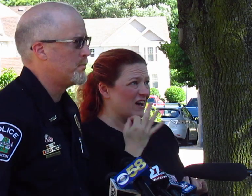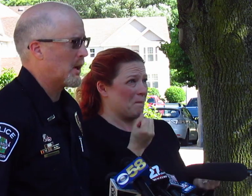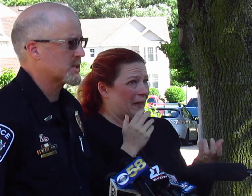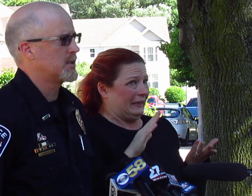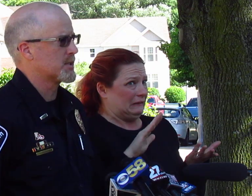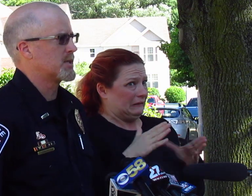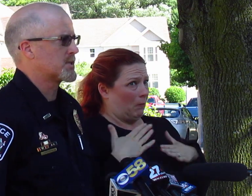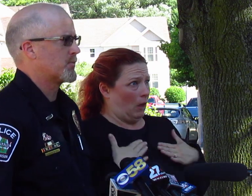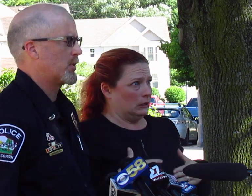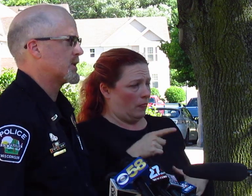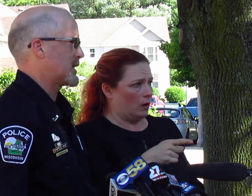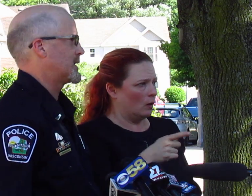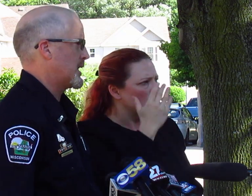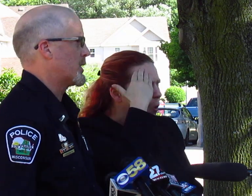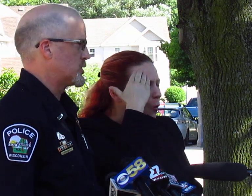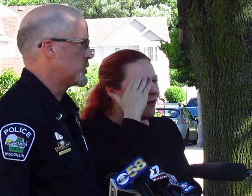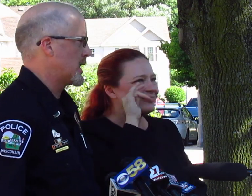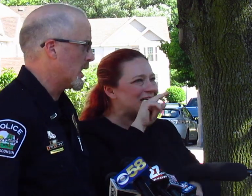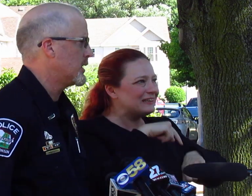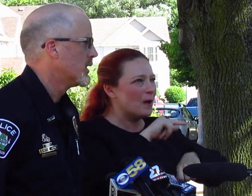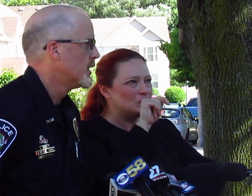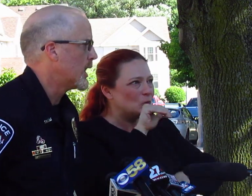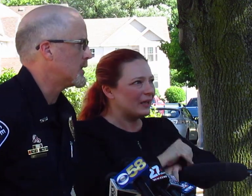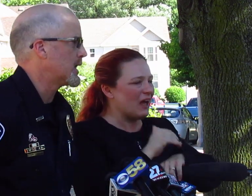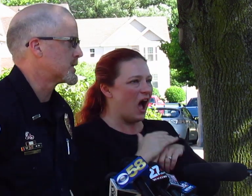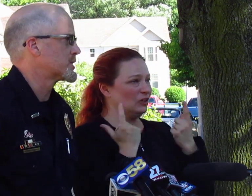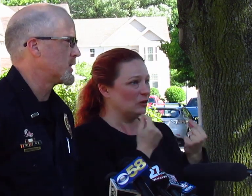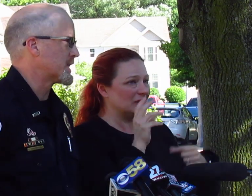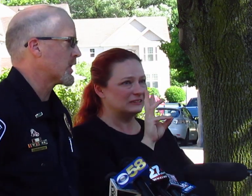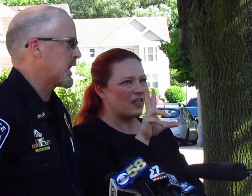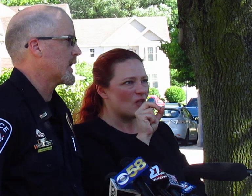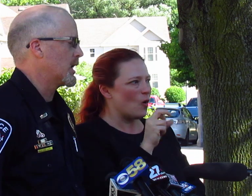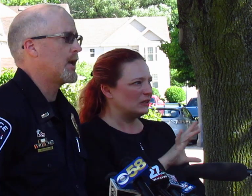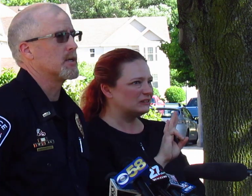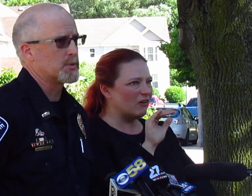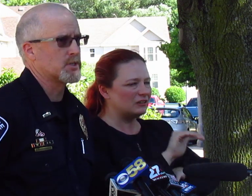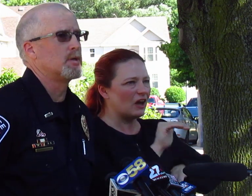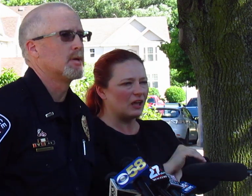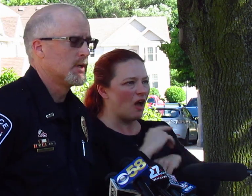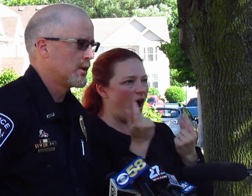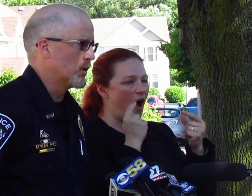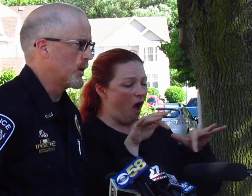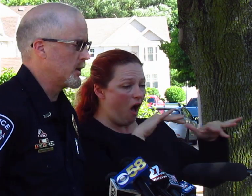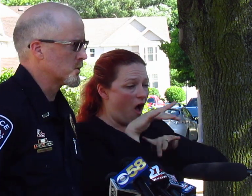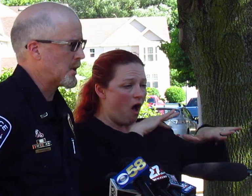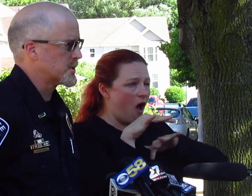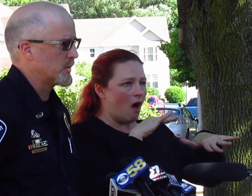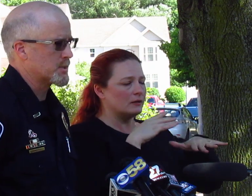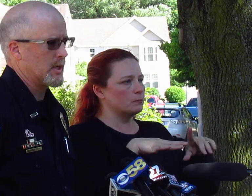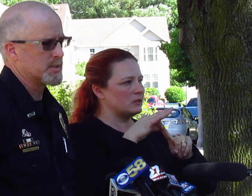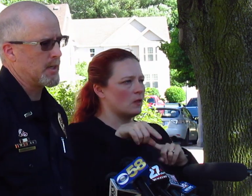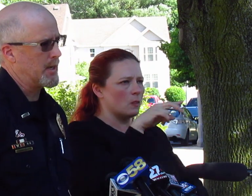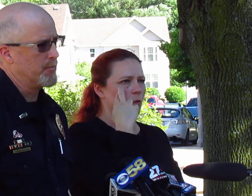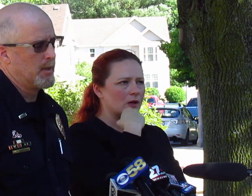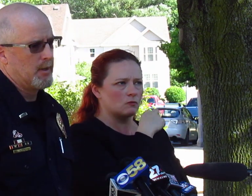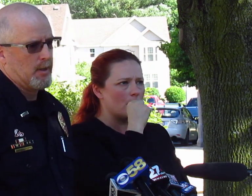how bustling the city of Sun Prairie is at that time on a Tuesday night, at 6:30, 7 o'clock at night, and especially, you know, in those bars and